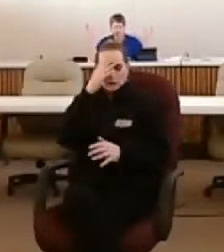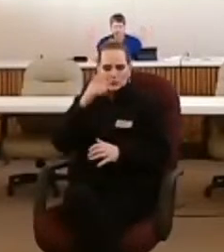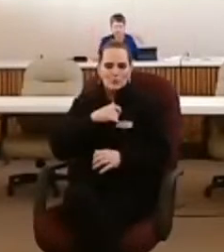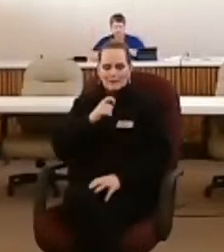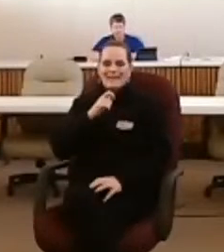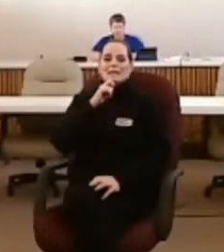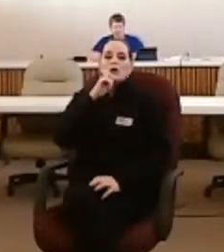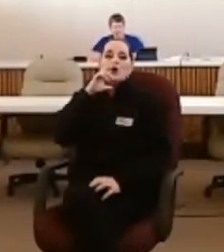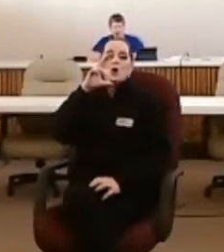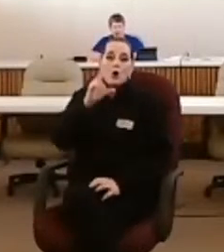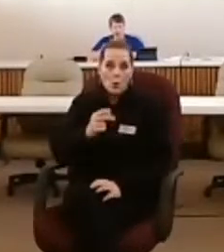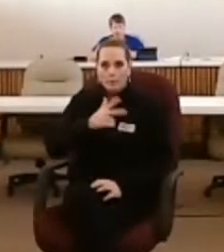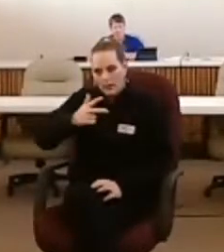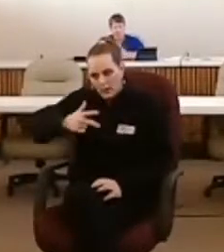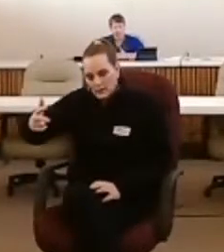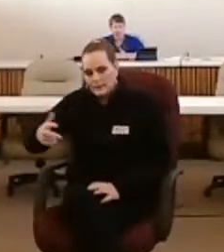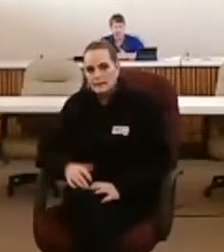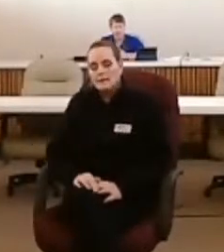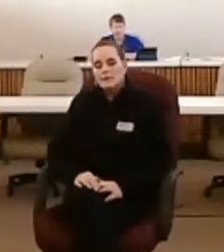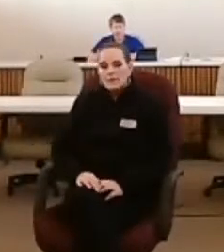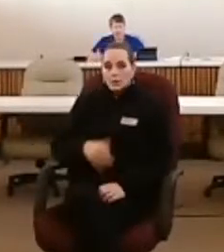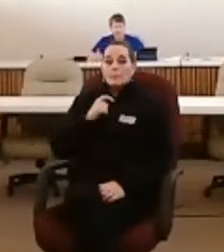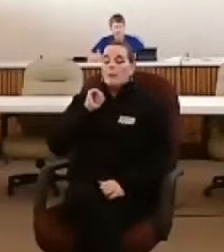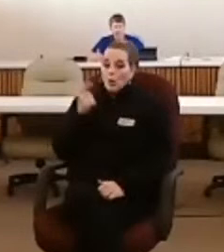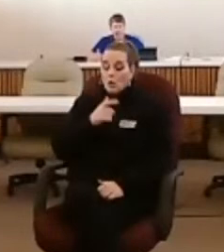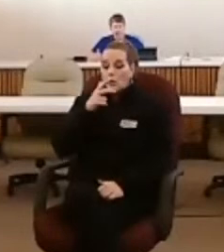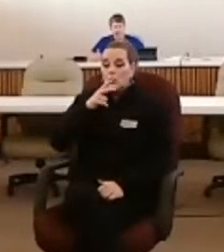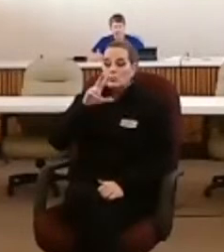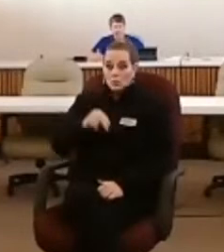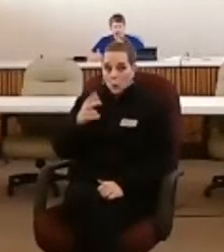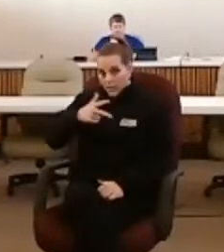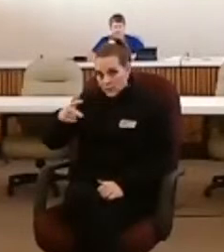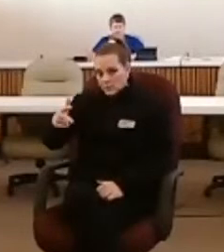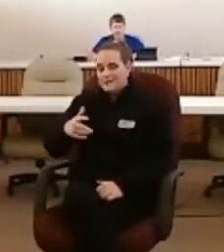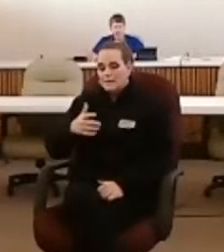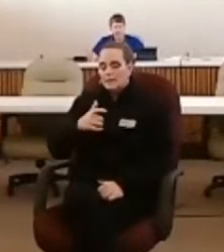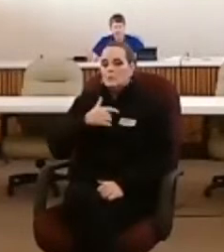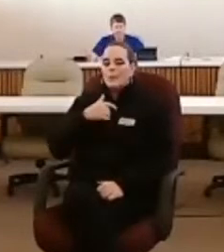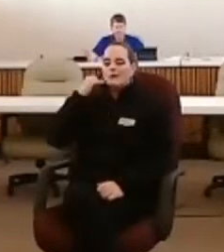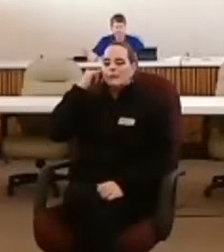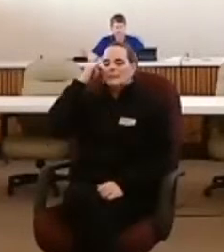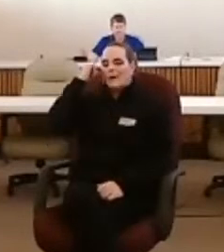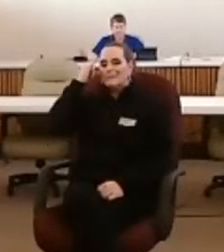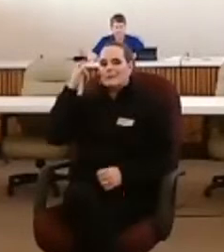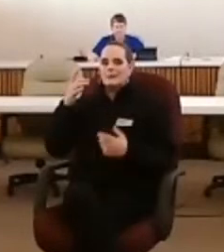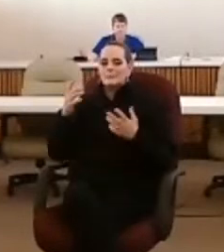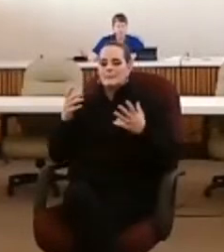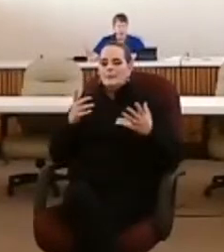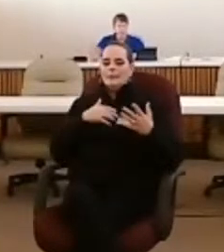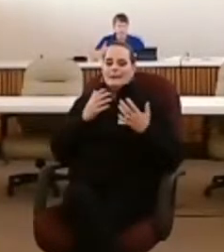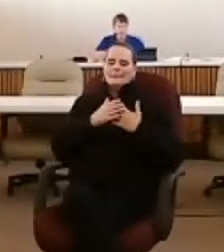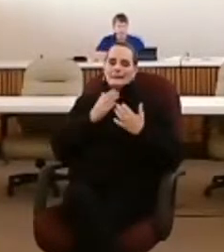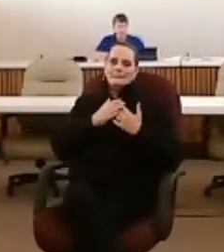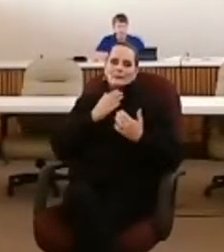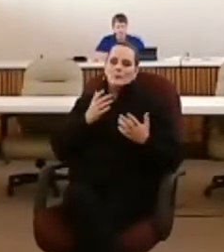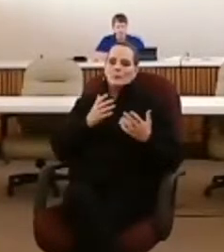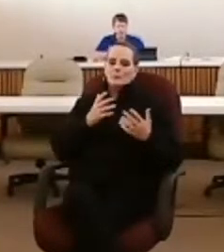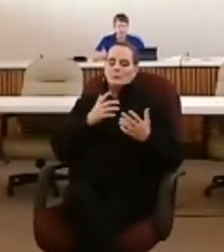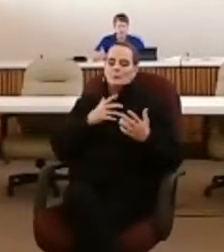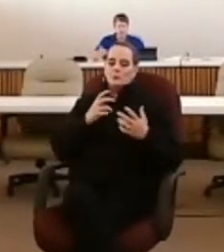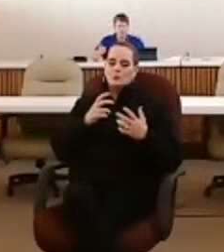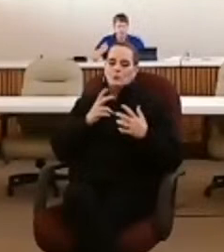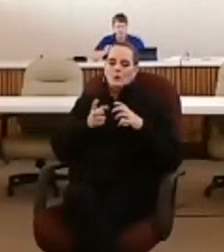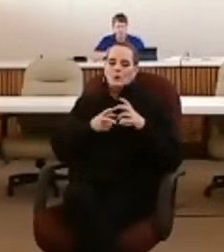parking. So we put them all in the no parking list with the idea that it's easier to pull them out of that list